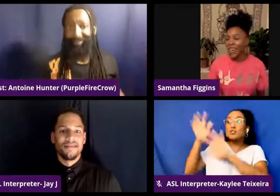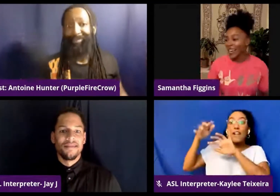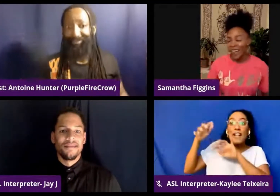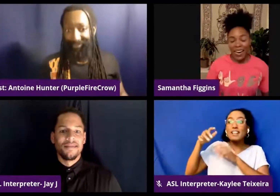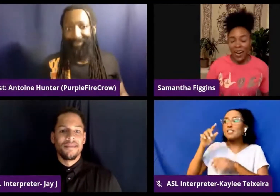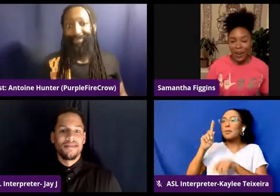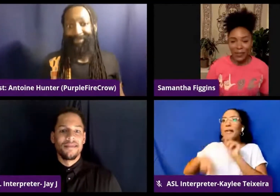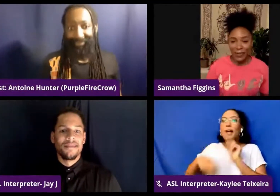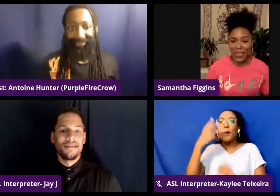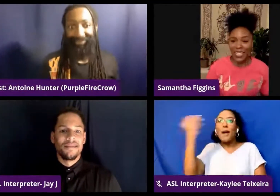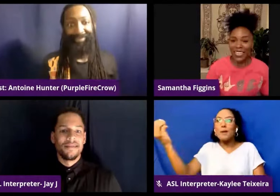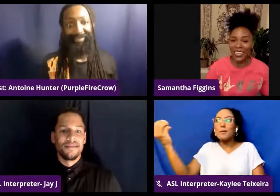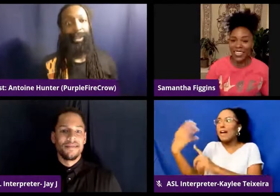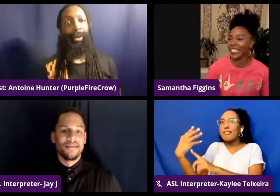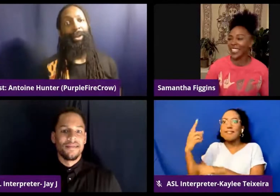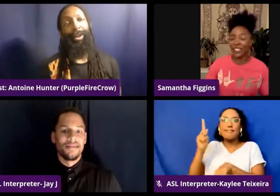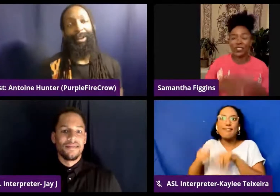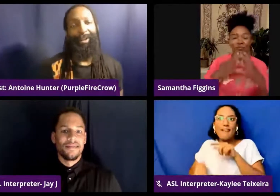days